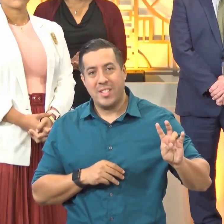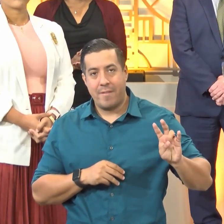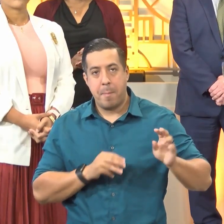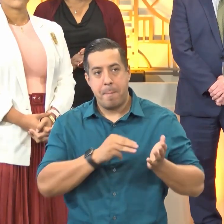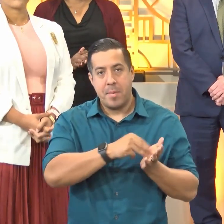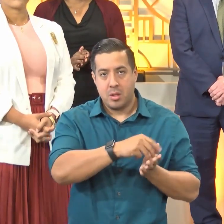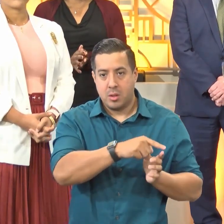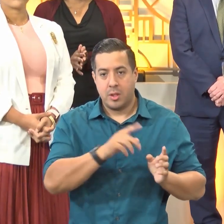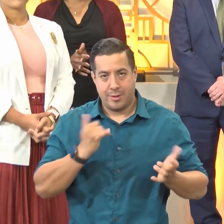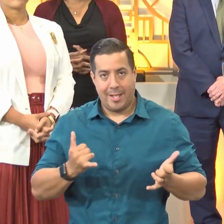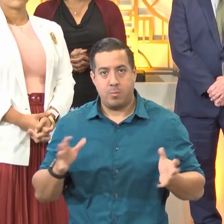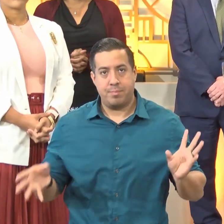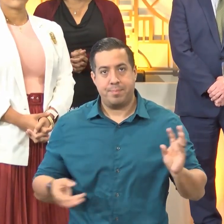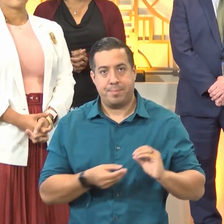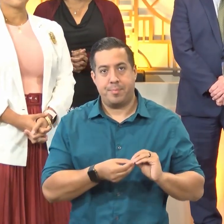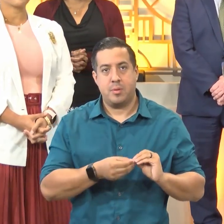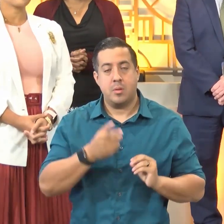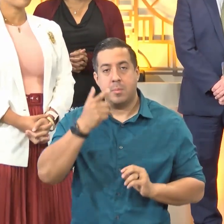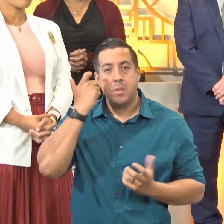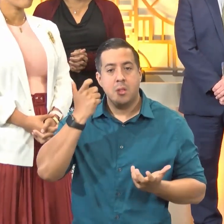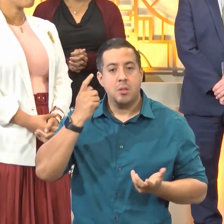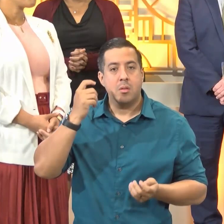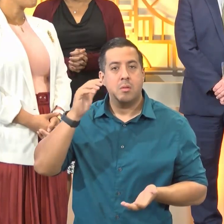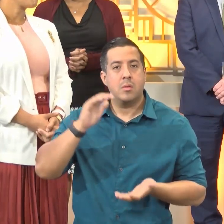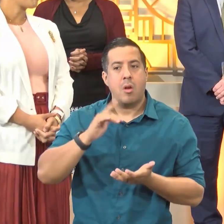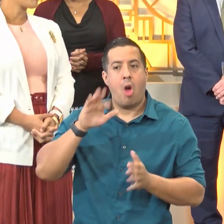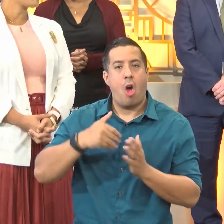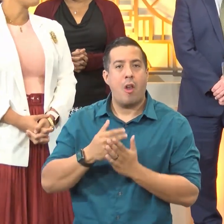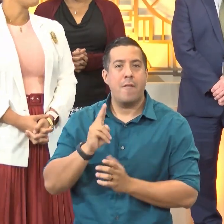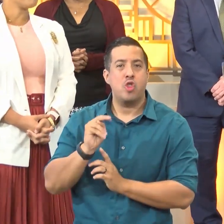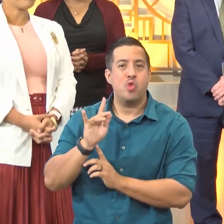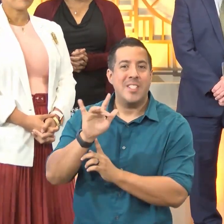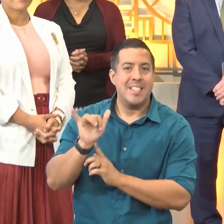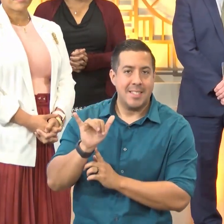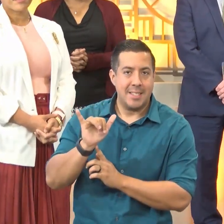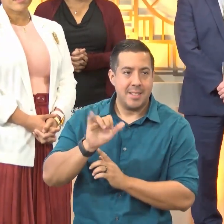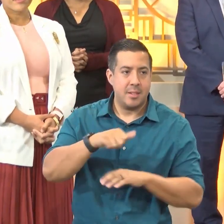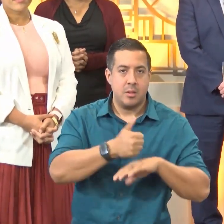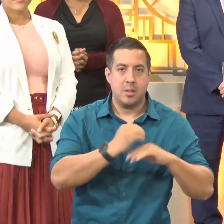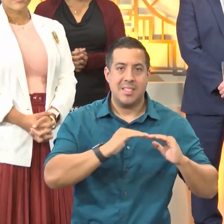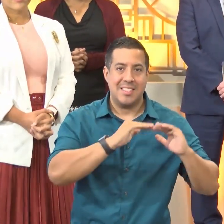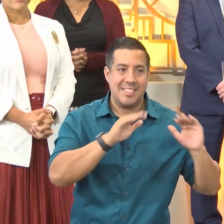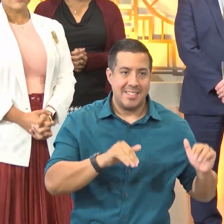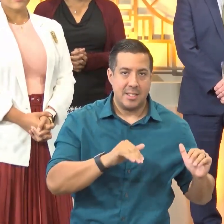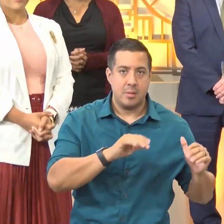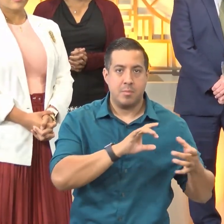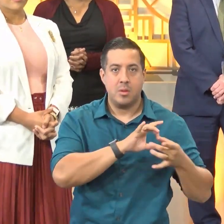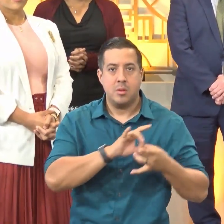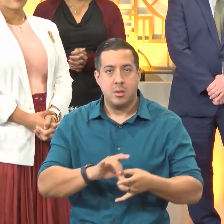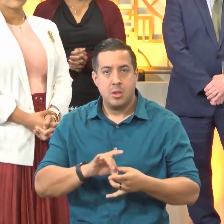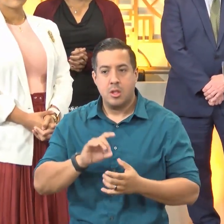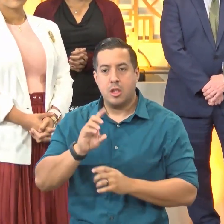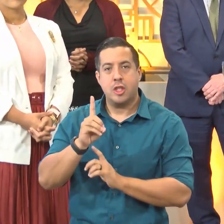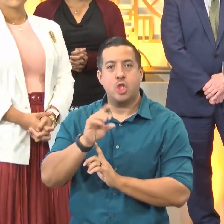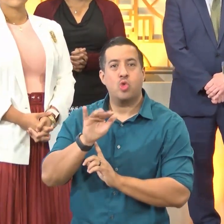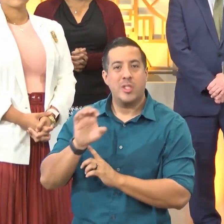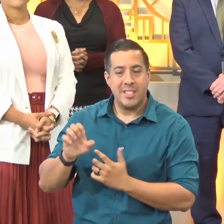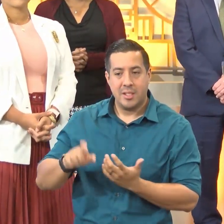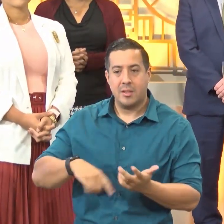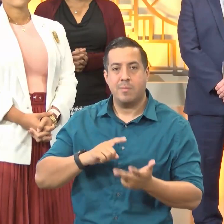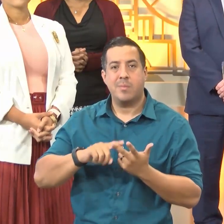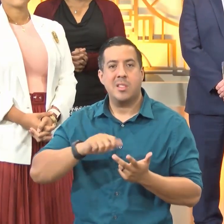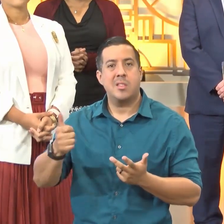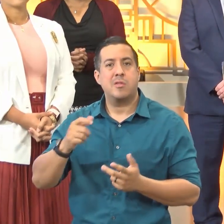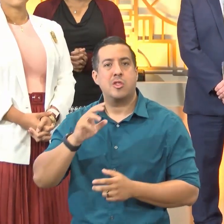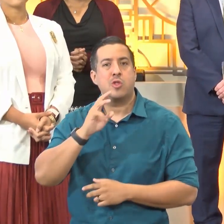increase, primarily due to cost in the combined utility system related to the consent decree and other drinking